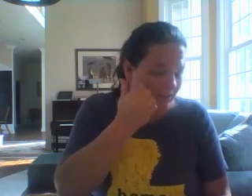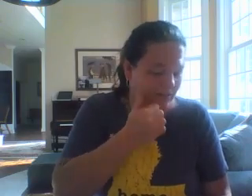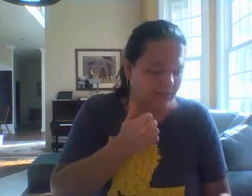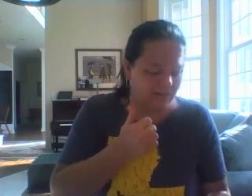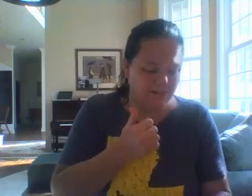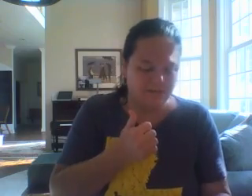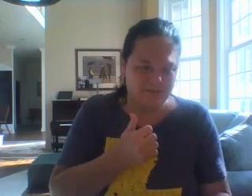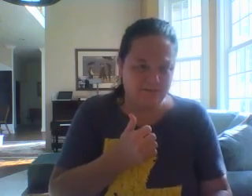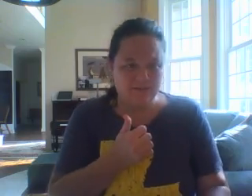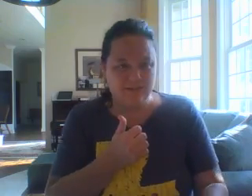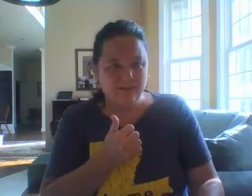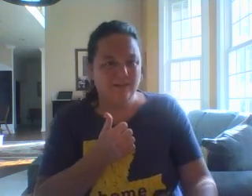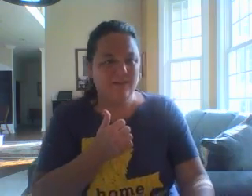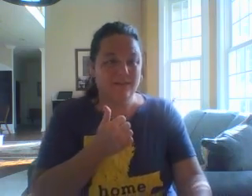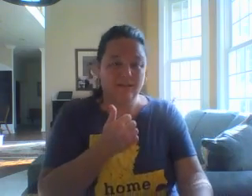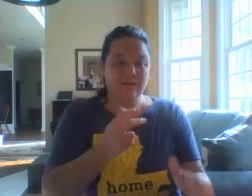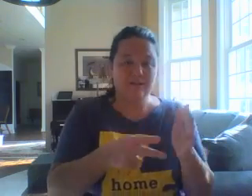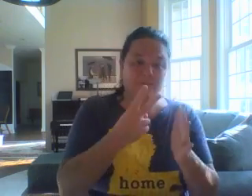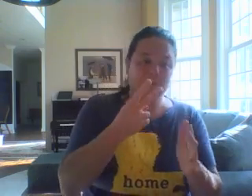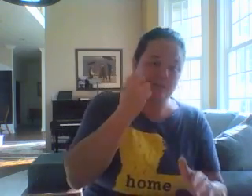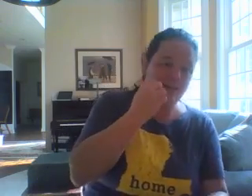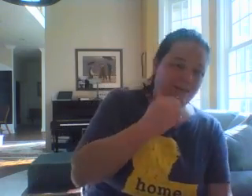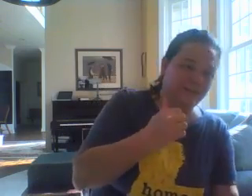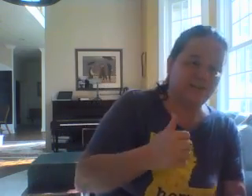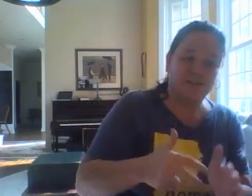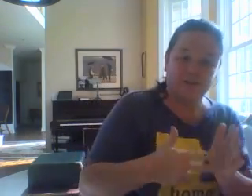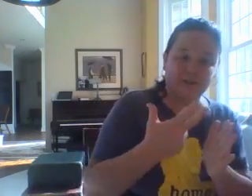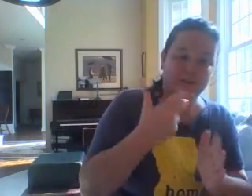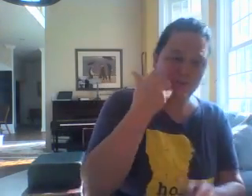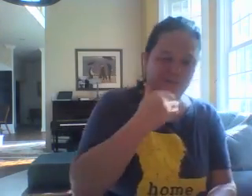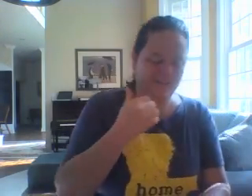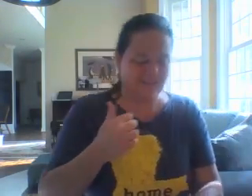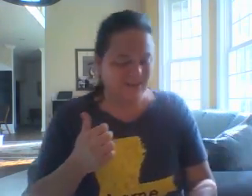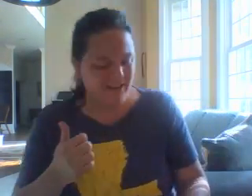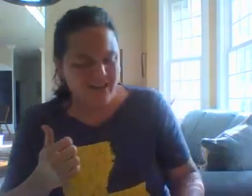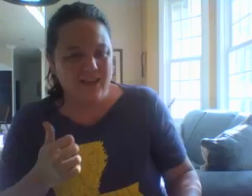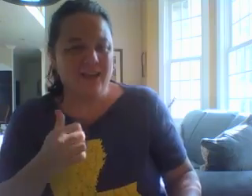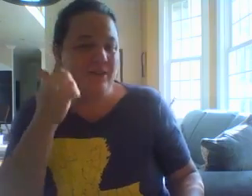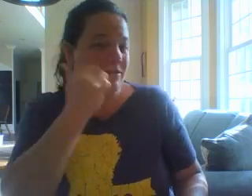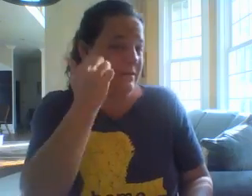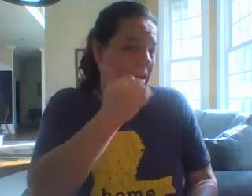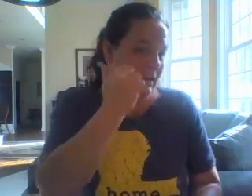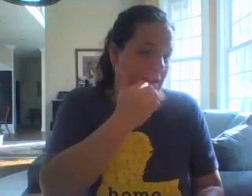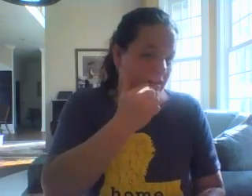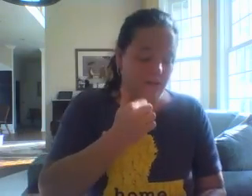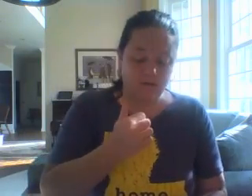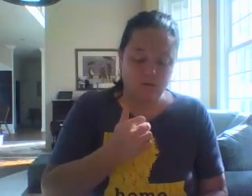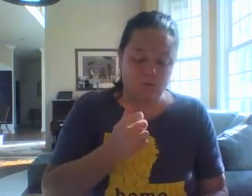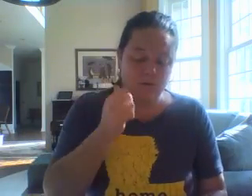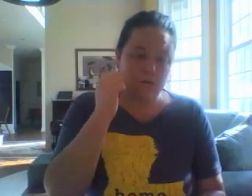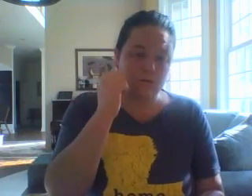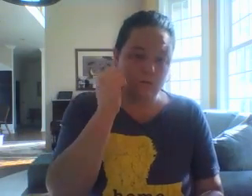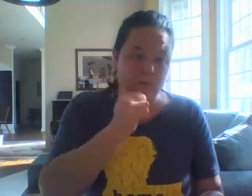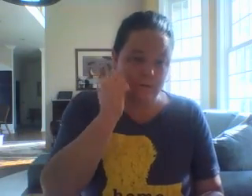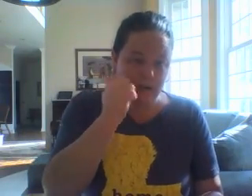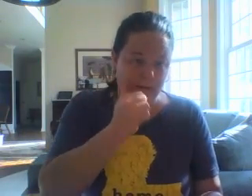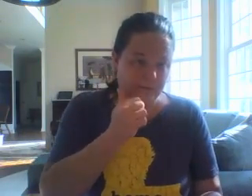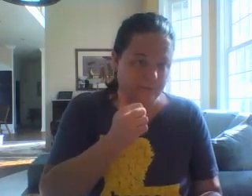right? At least twice daily, 3 times. Anyway, so daily or every day.